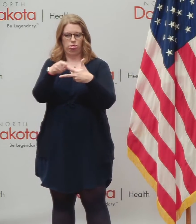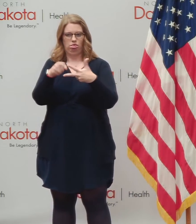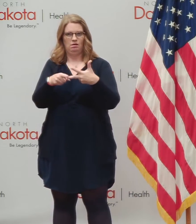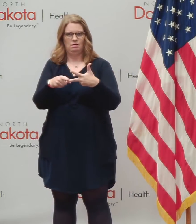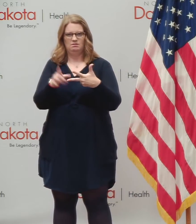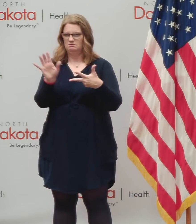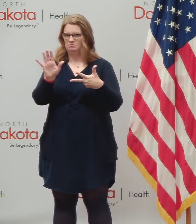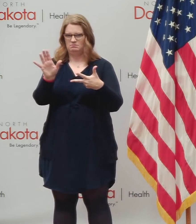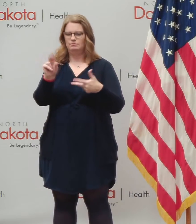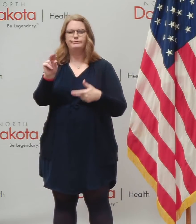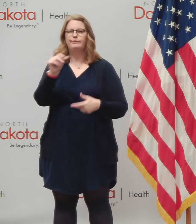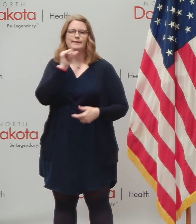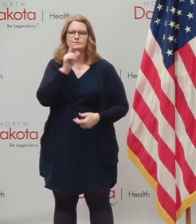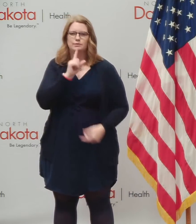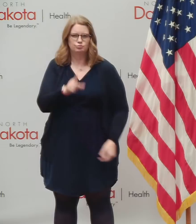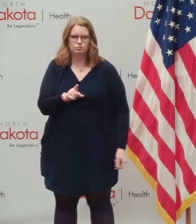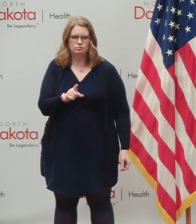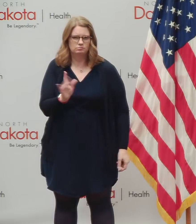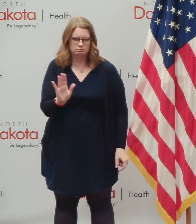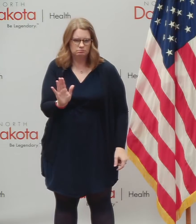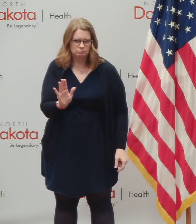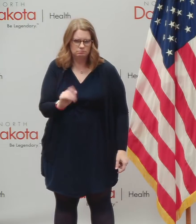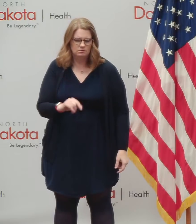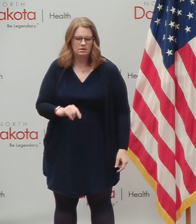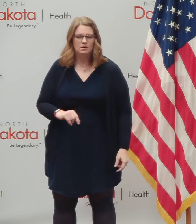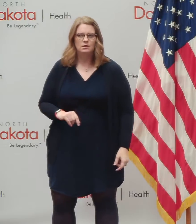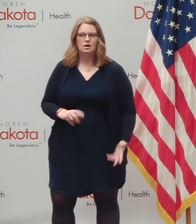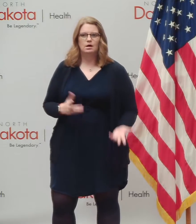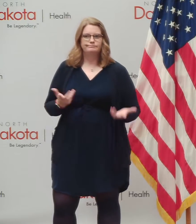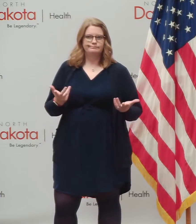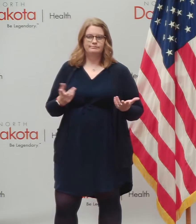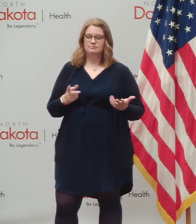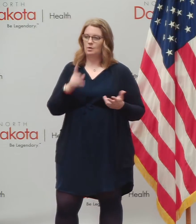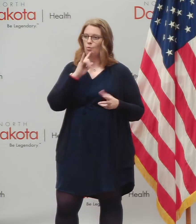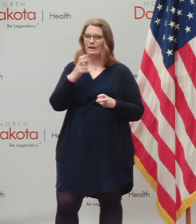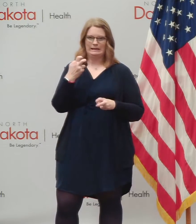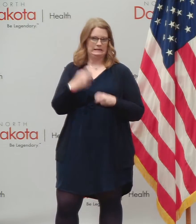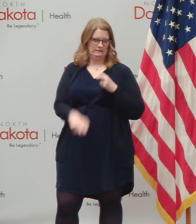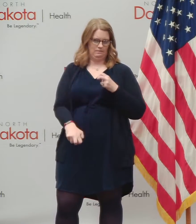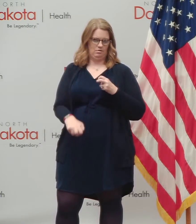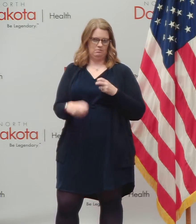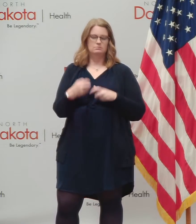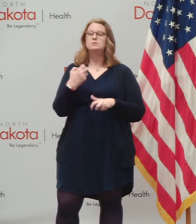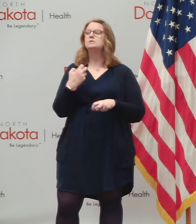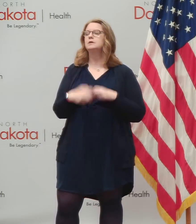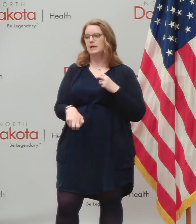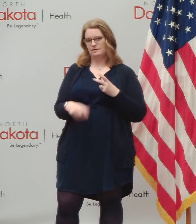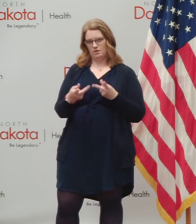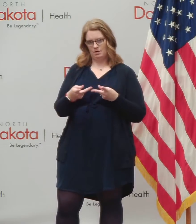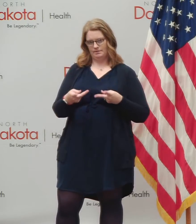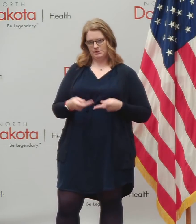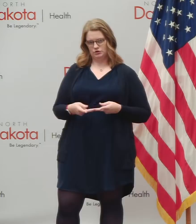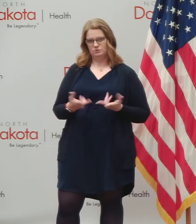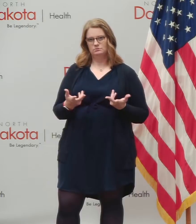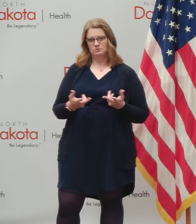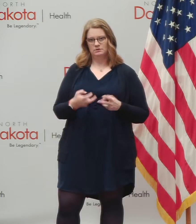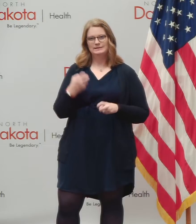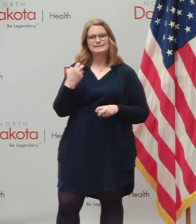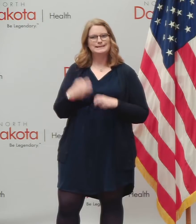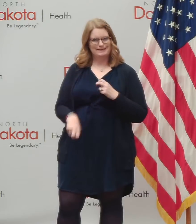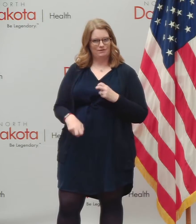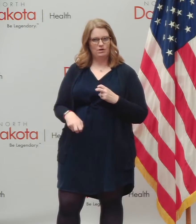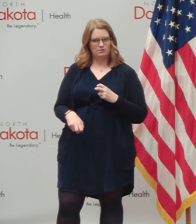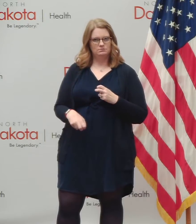them personally, that's just not true. And but it's just a super difficult position to fill, and super difficult position